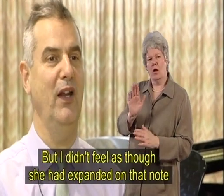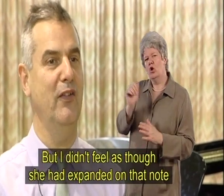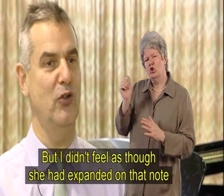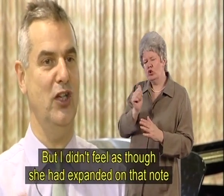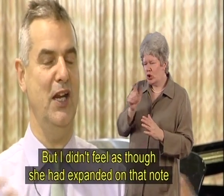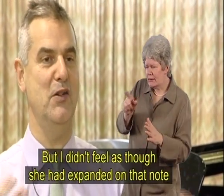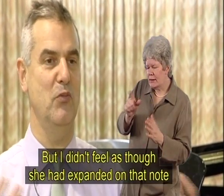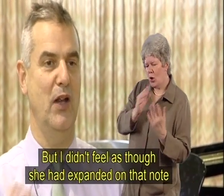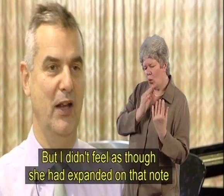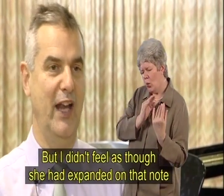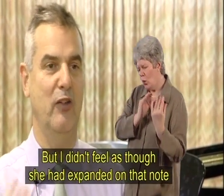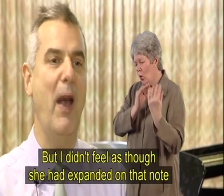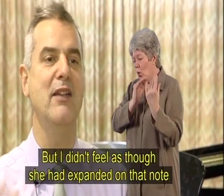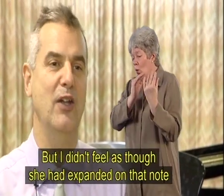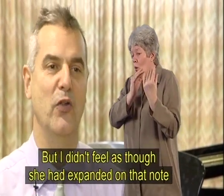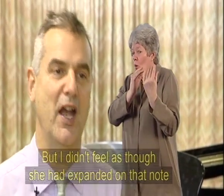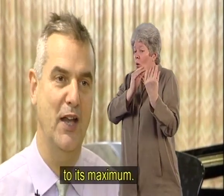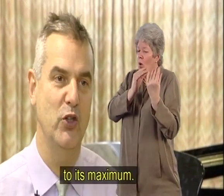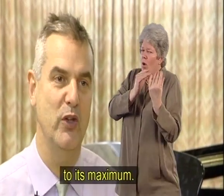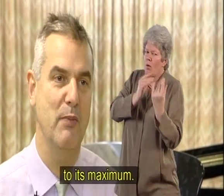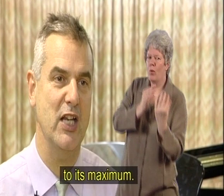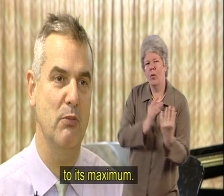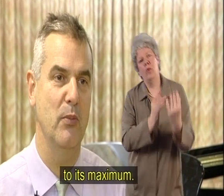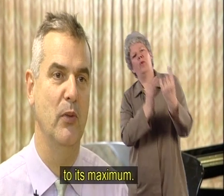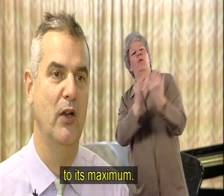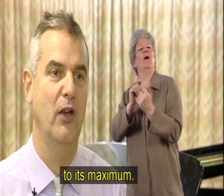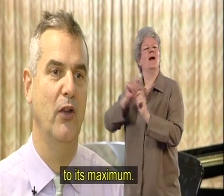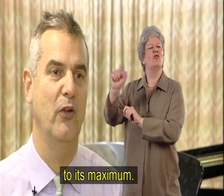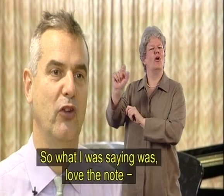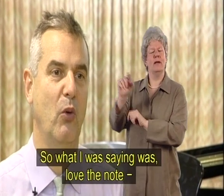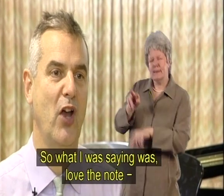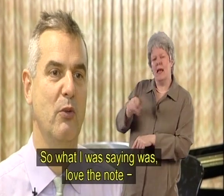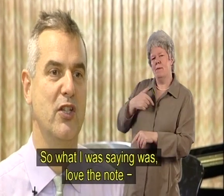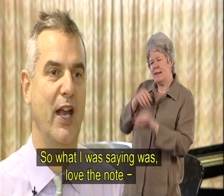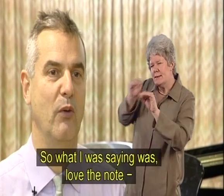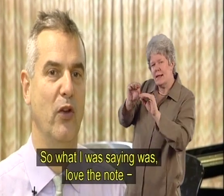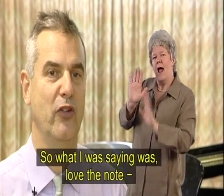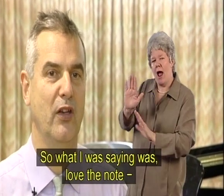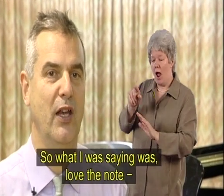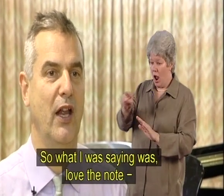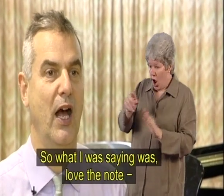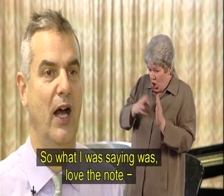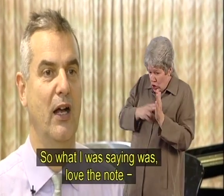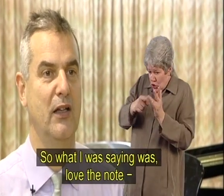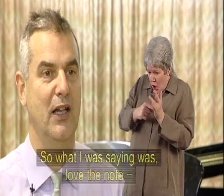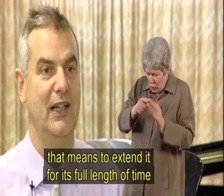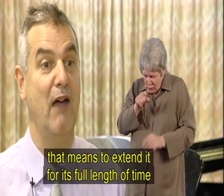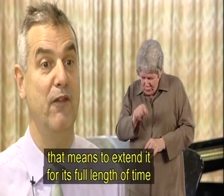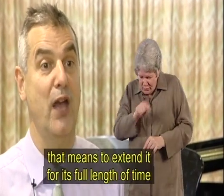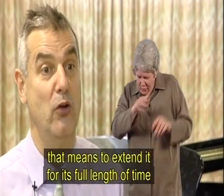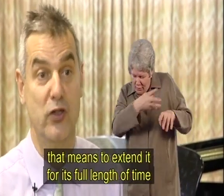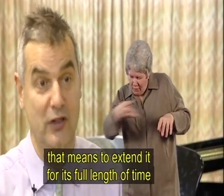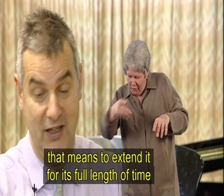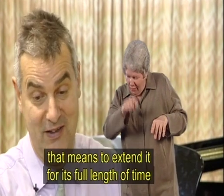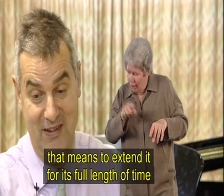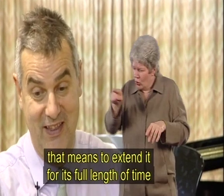but I didn't feel as though she had expanded on that note to its maximum. So what I was saying was, love